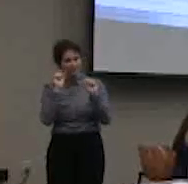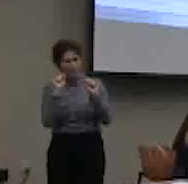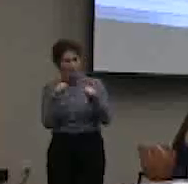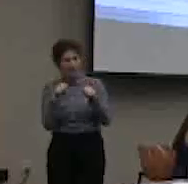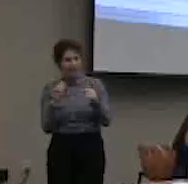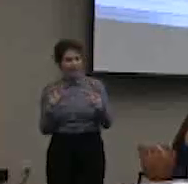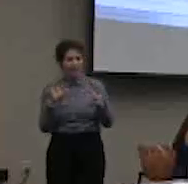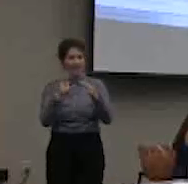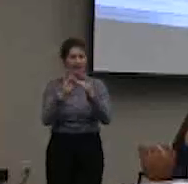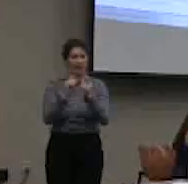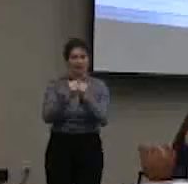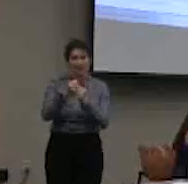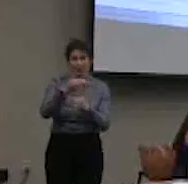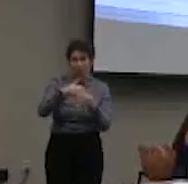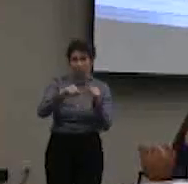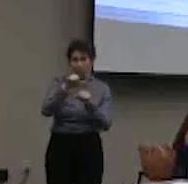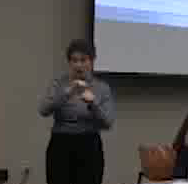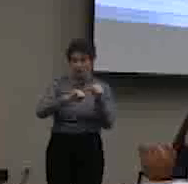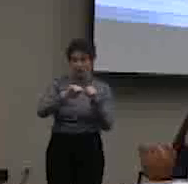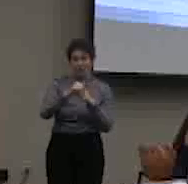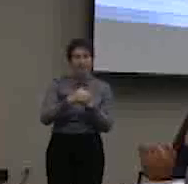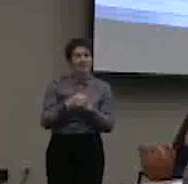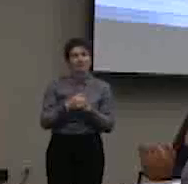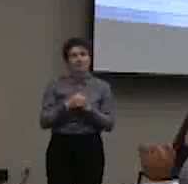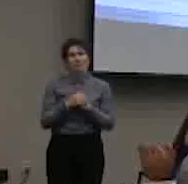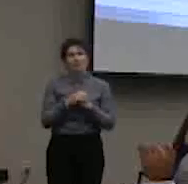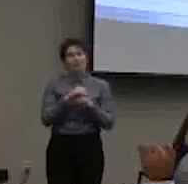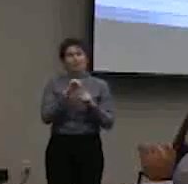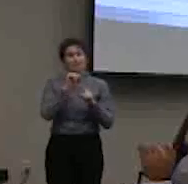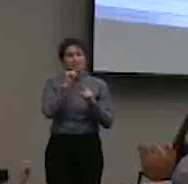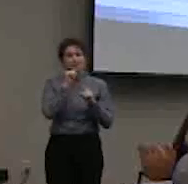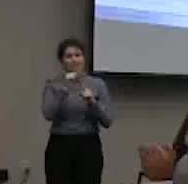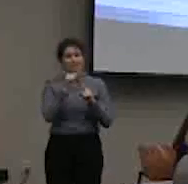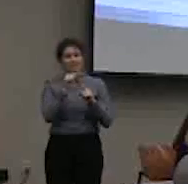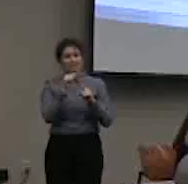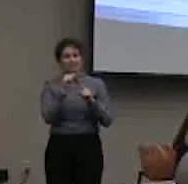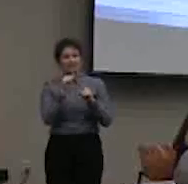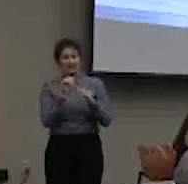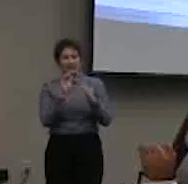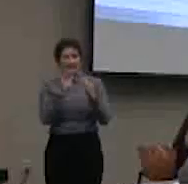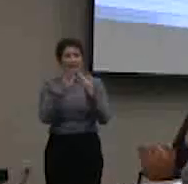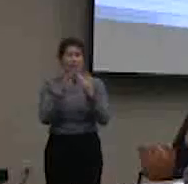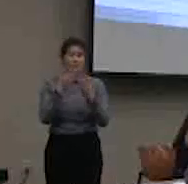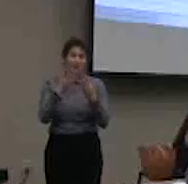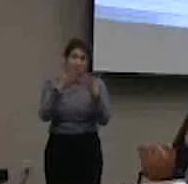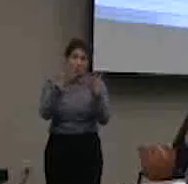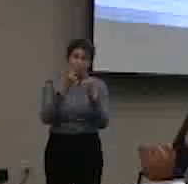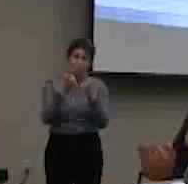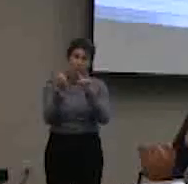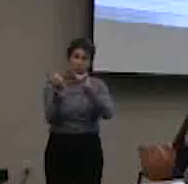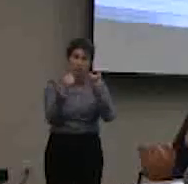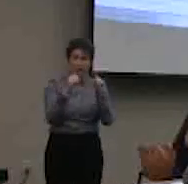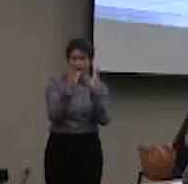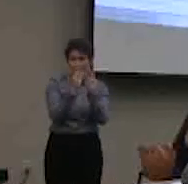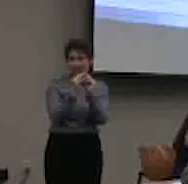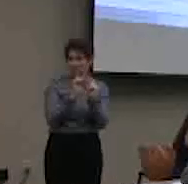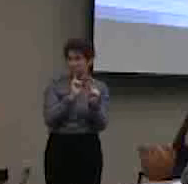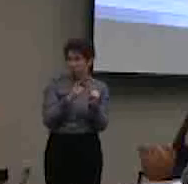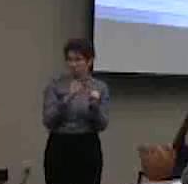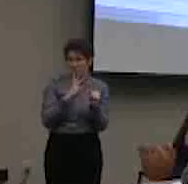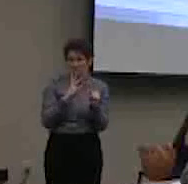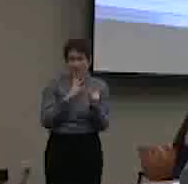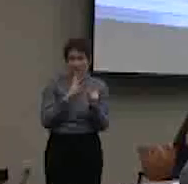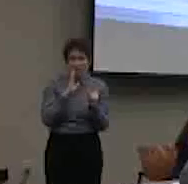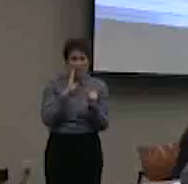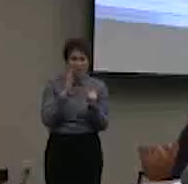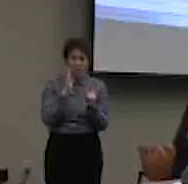because they're not necessarily connecting, and they may want to come to a meeting, and certainly all that would be published and they would